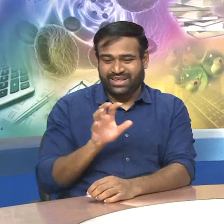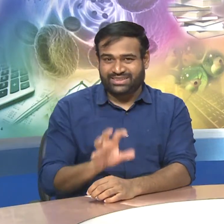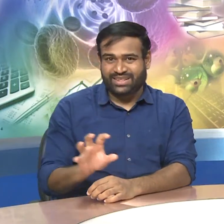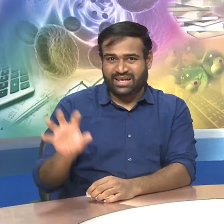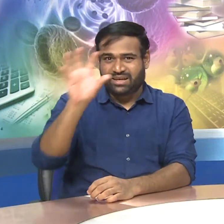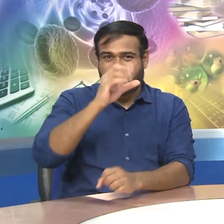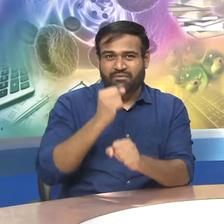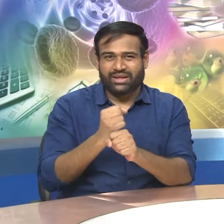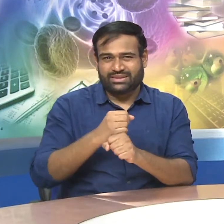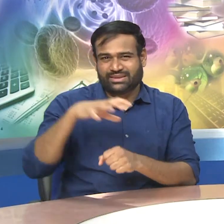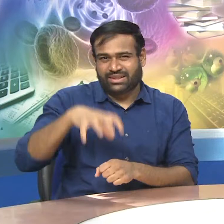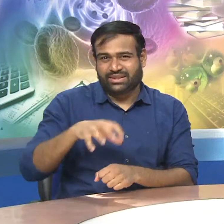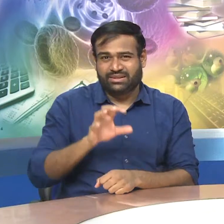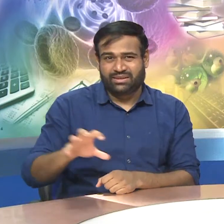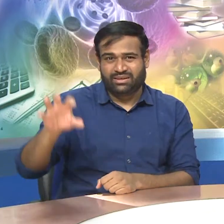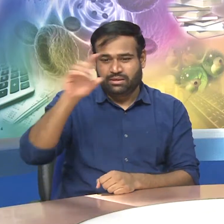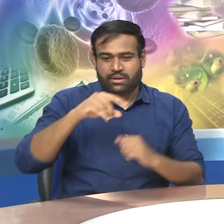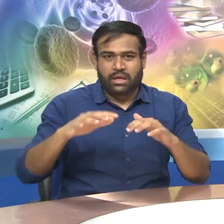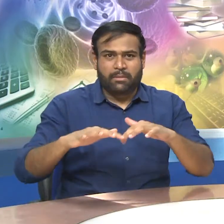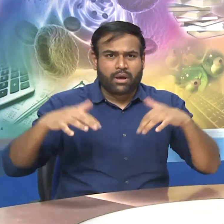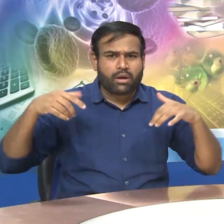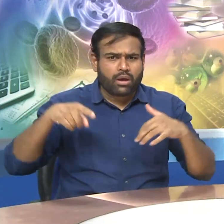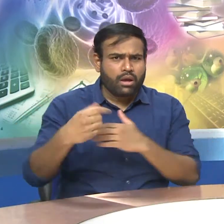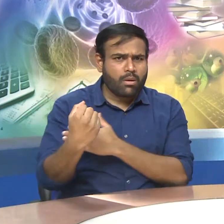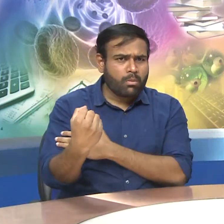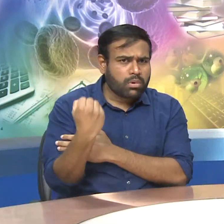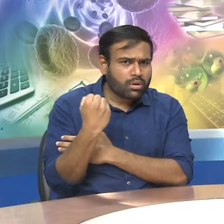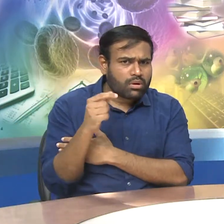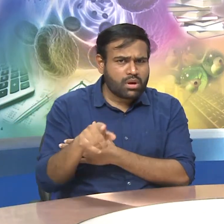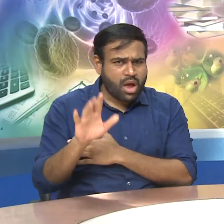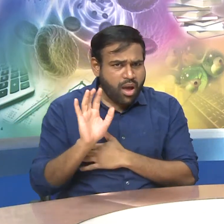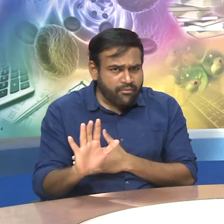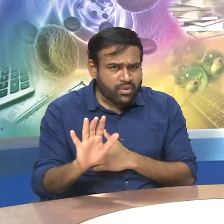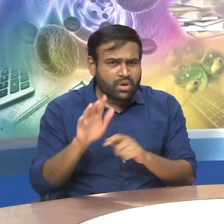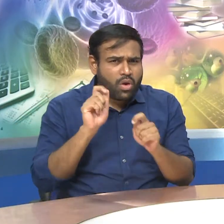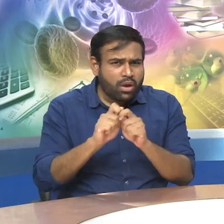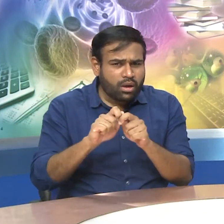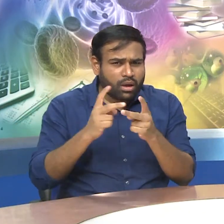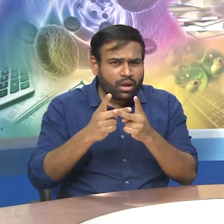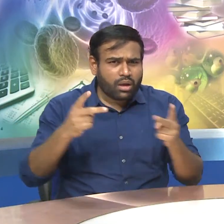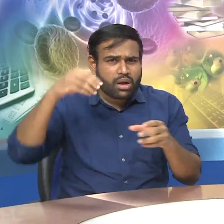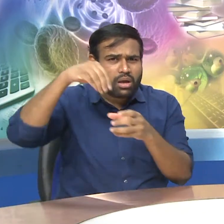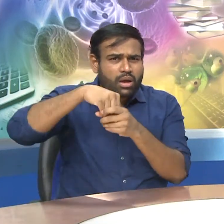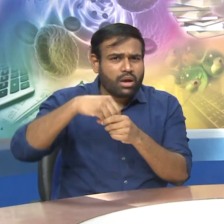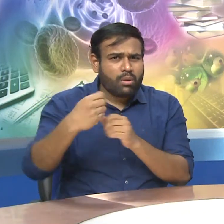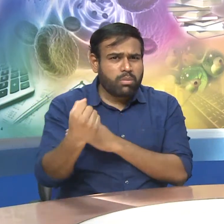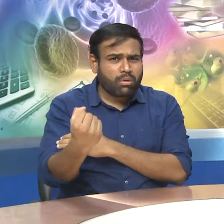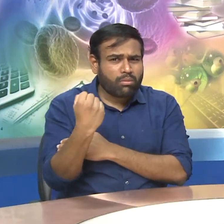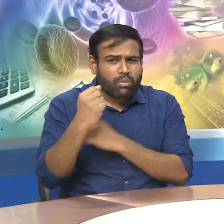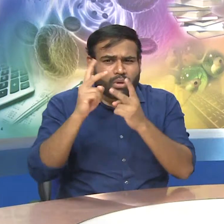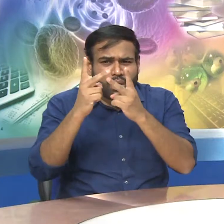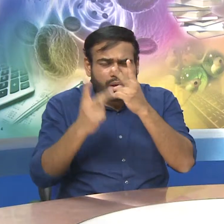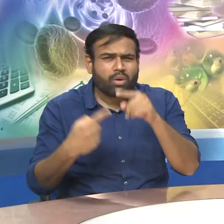Objective number 3 is explain powers and functions of state legislature.